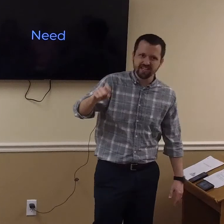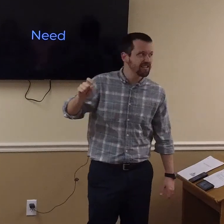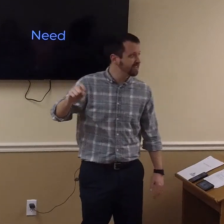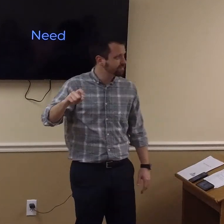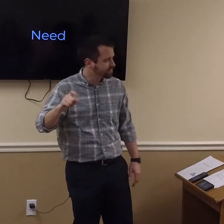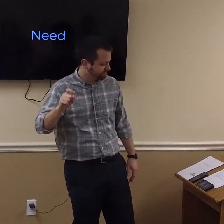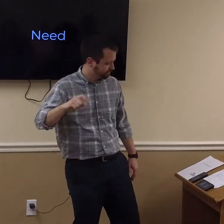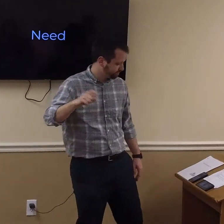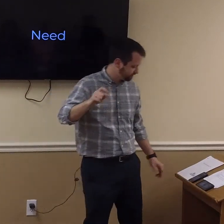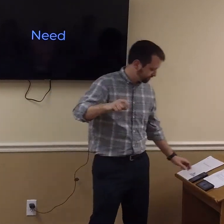Need.